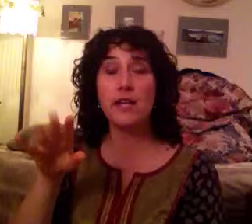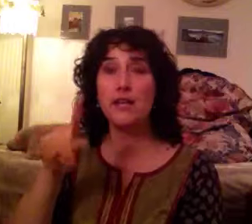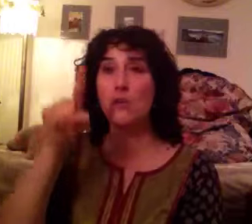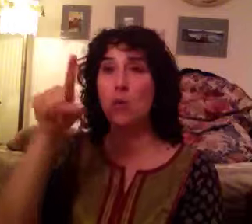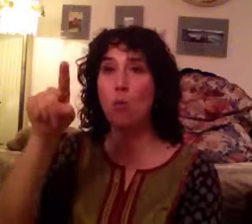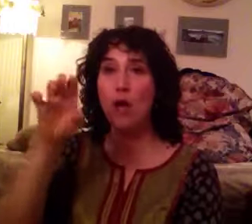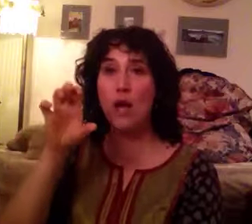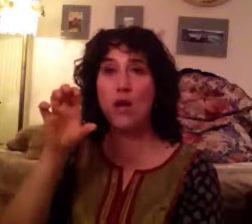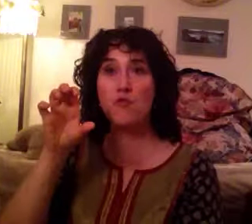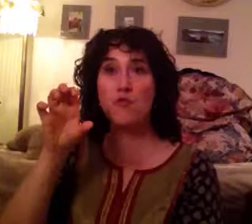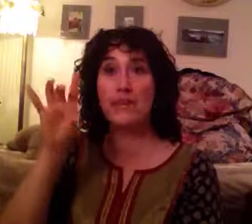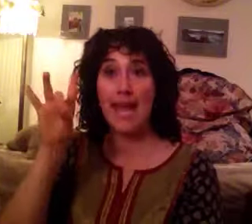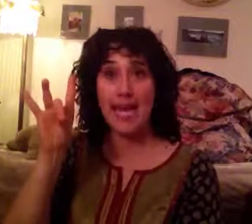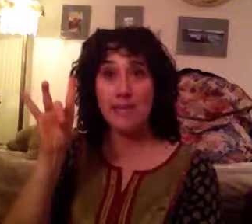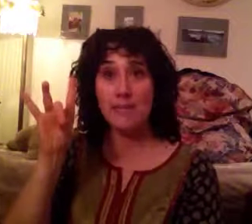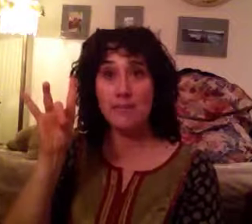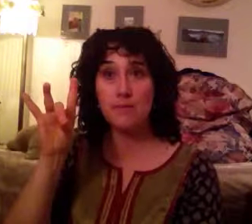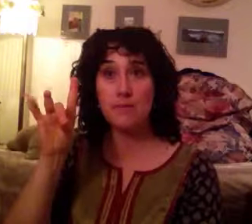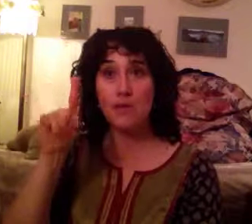is, 108,